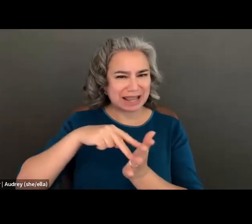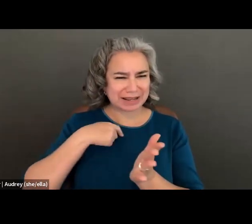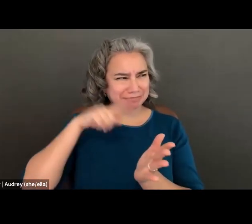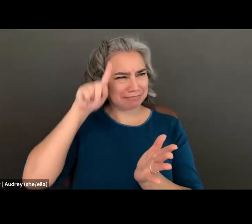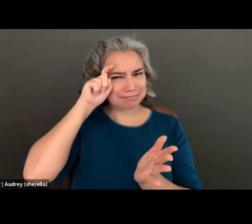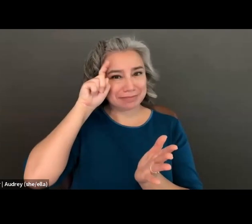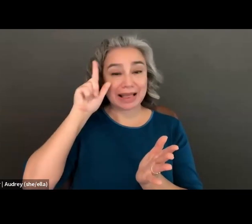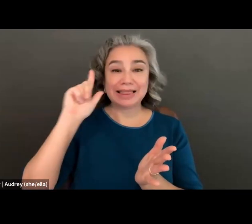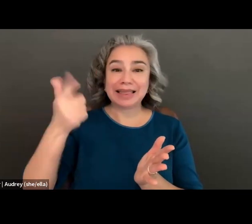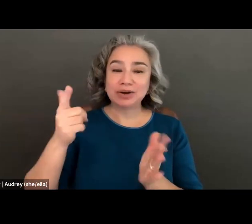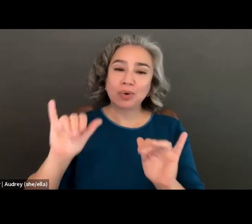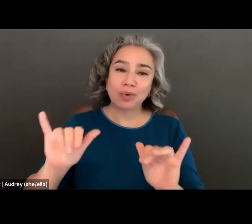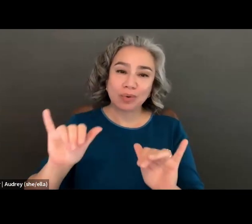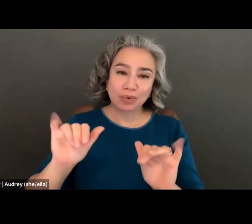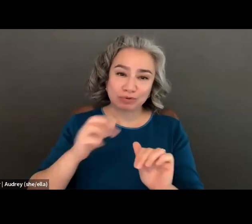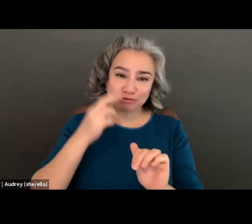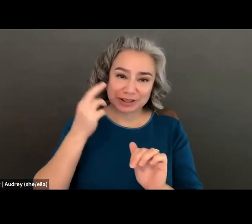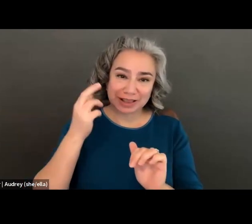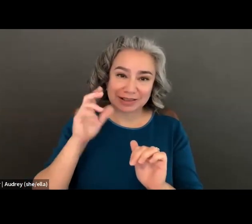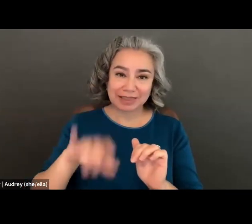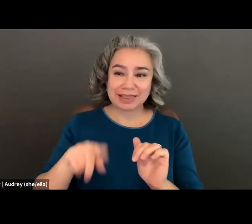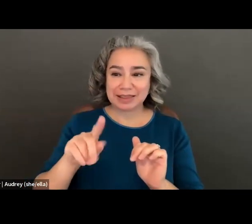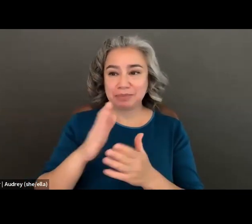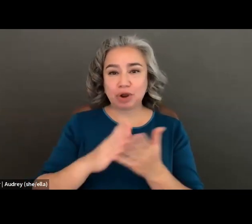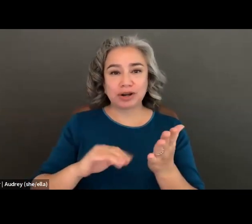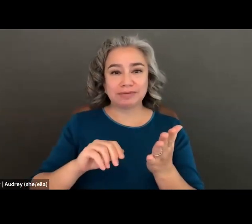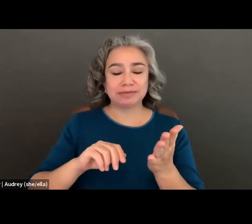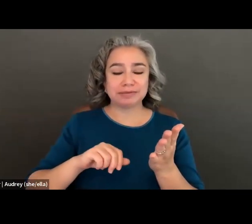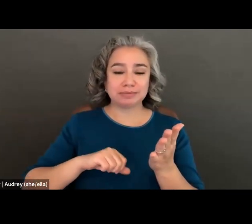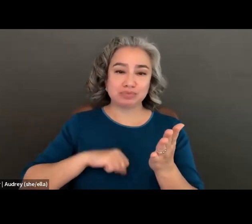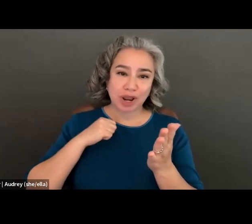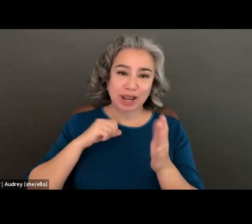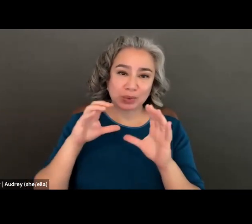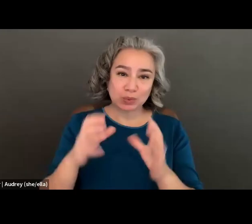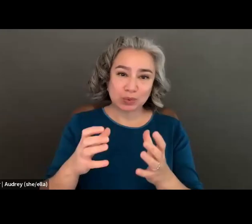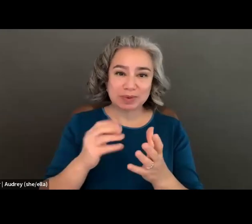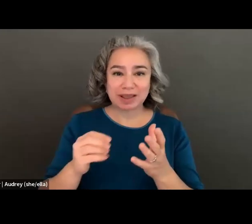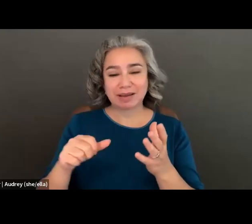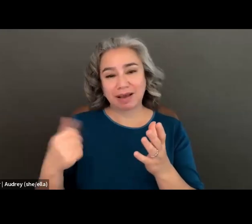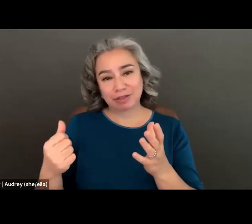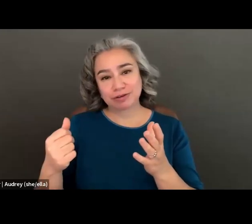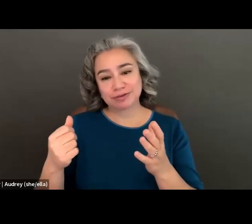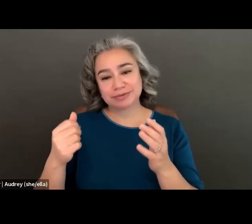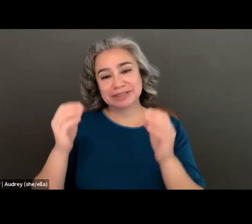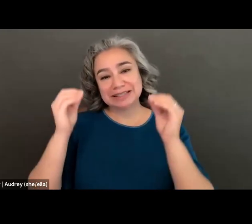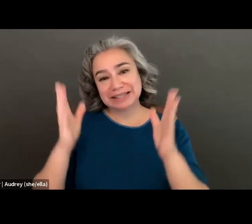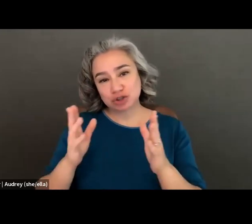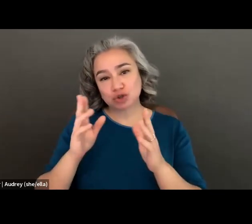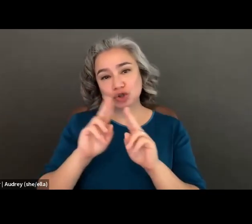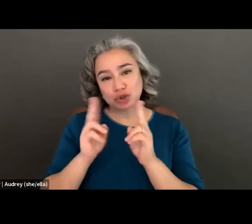we later found out, they're part of a pride group and other the teachers unions and